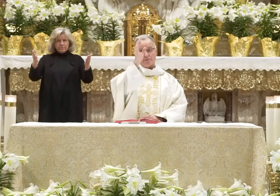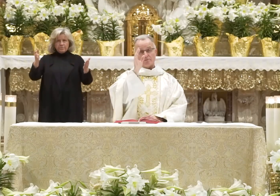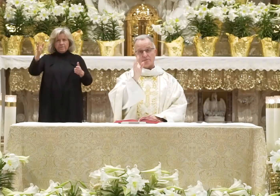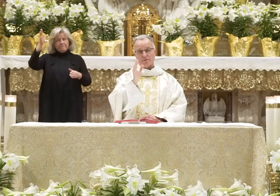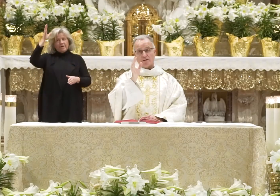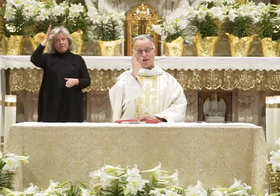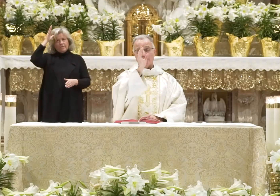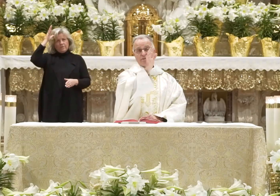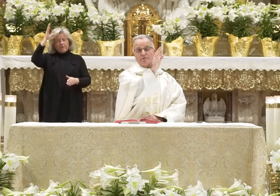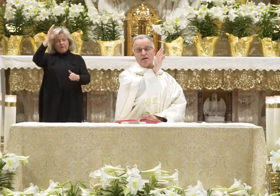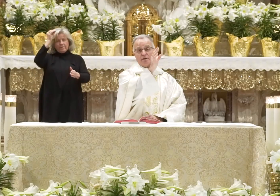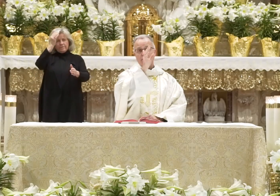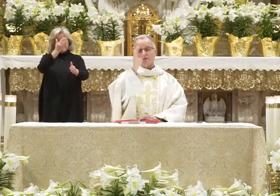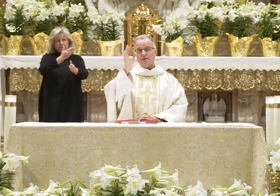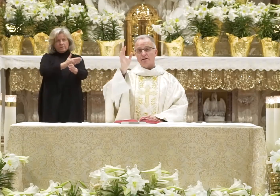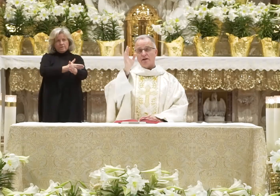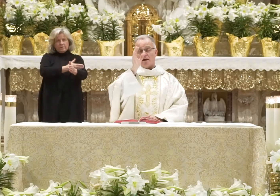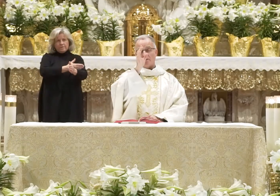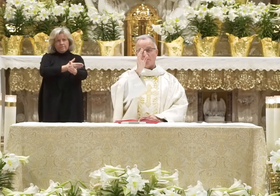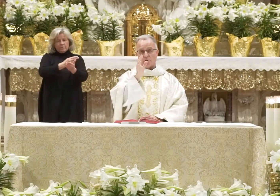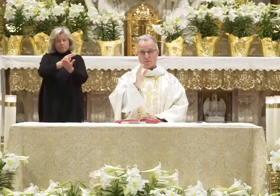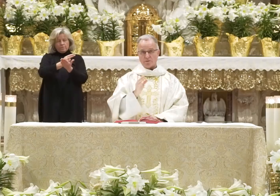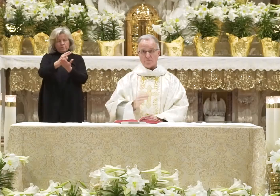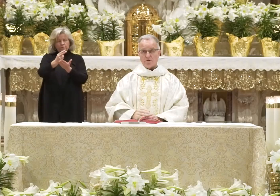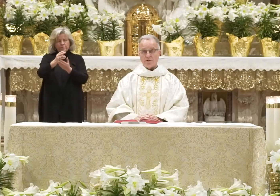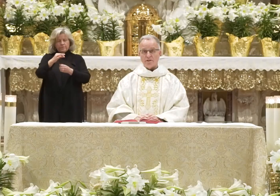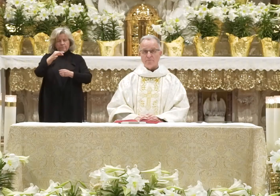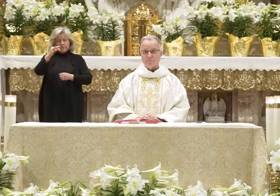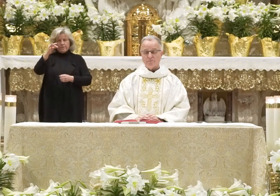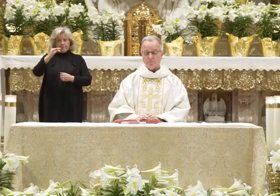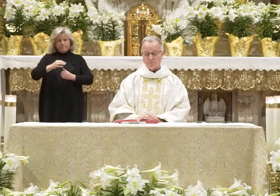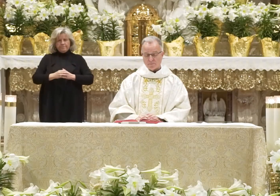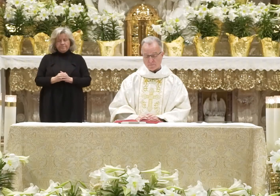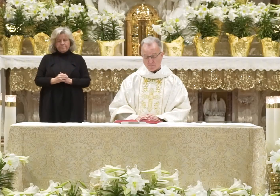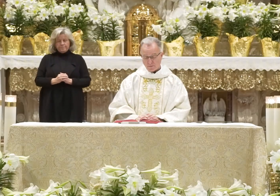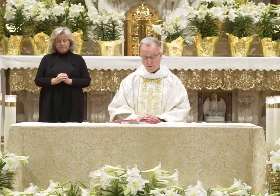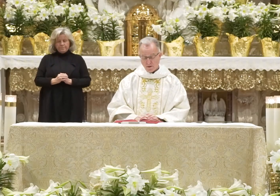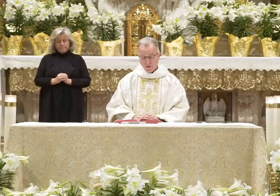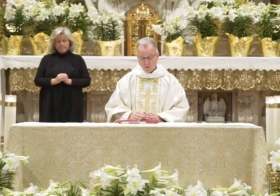the Father, and the Son, and the Holy Spirit.